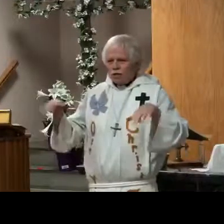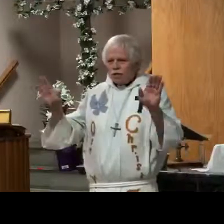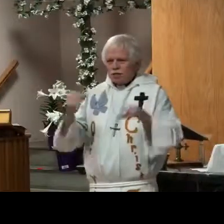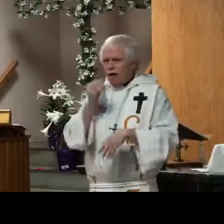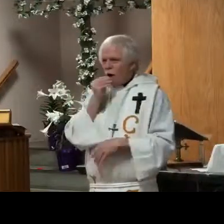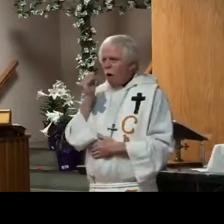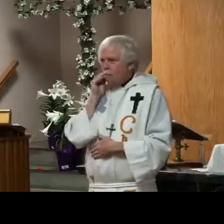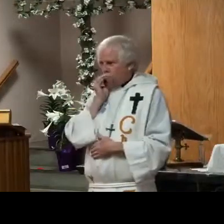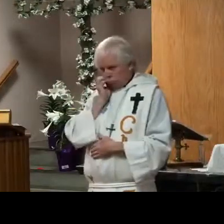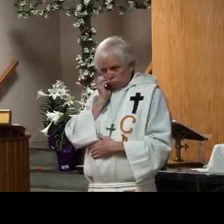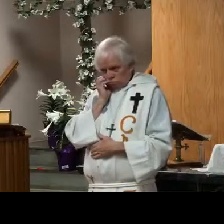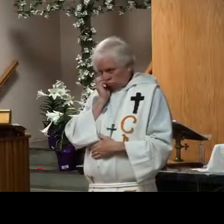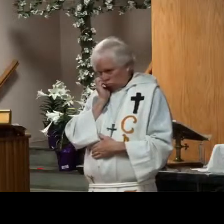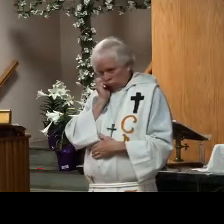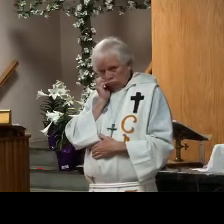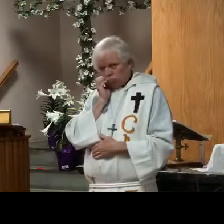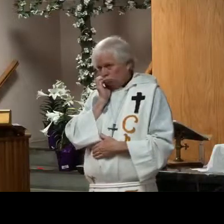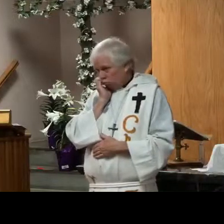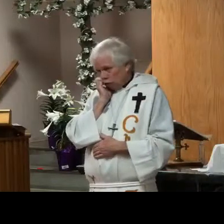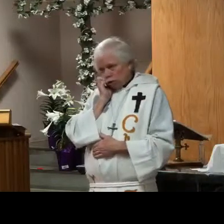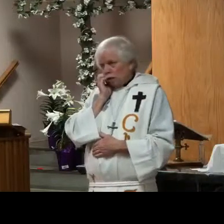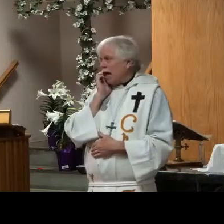Everybody can just stay home.